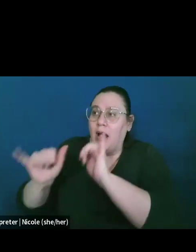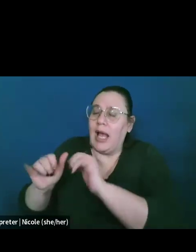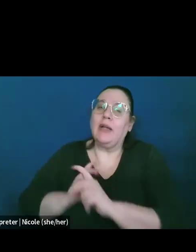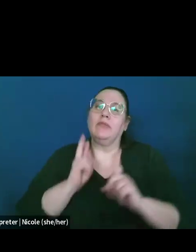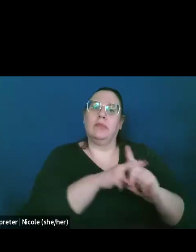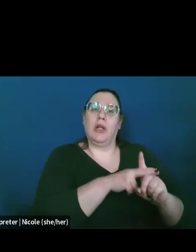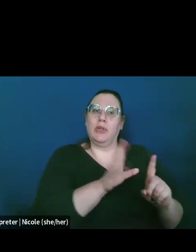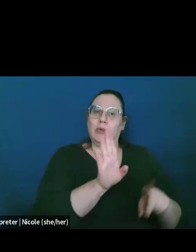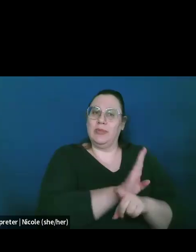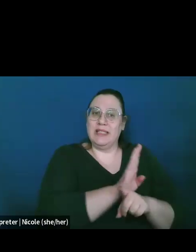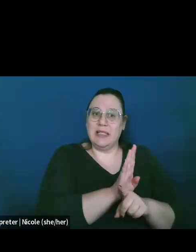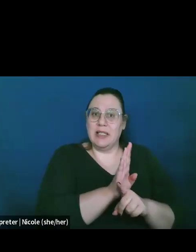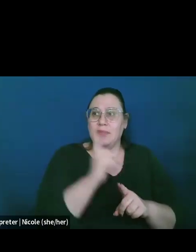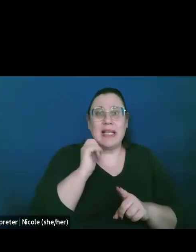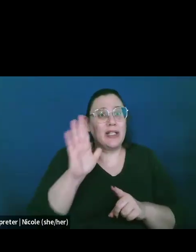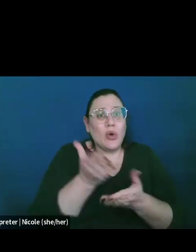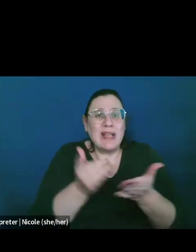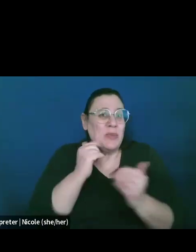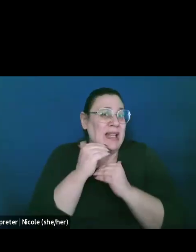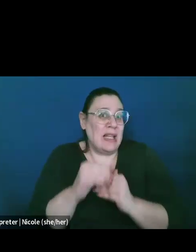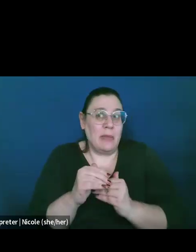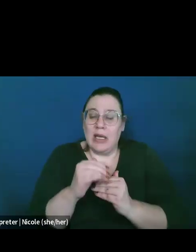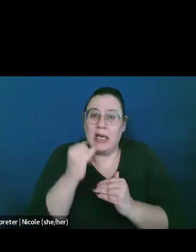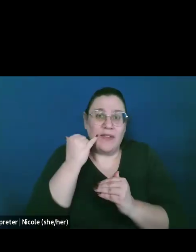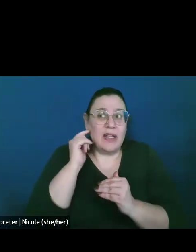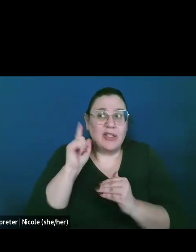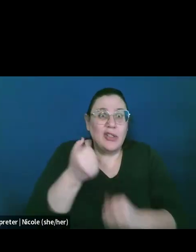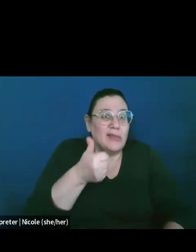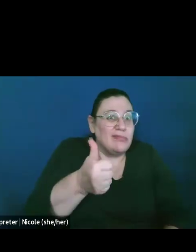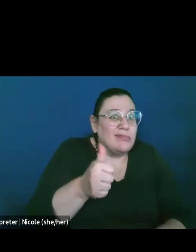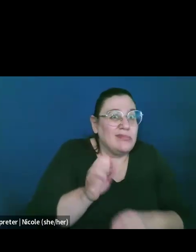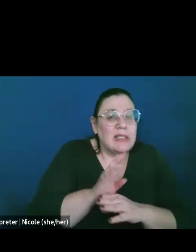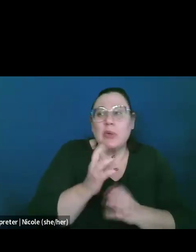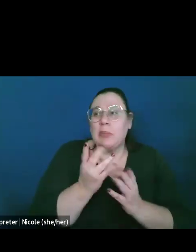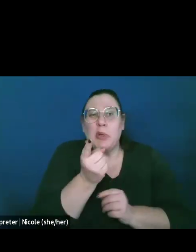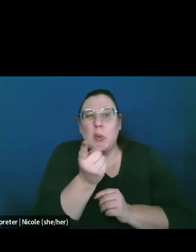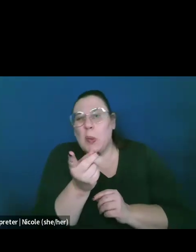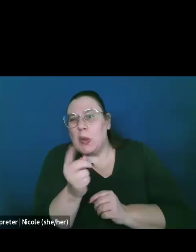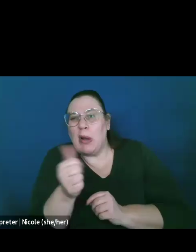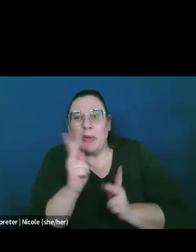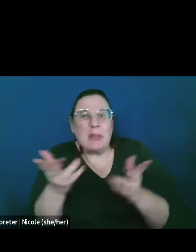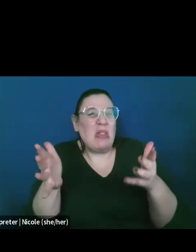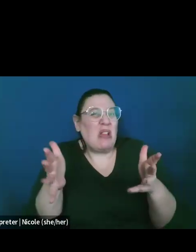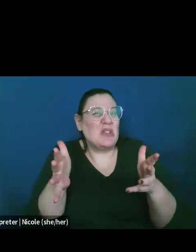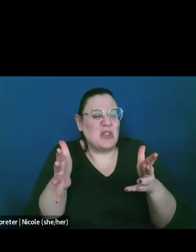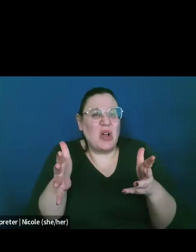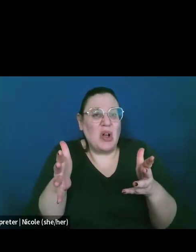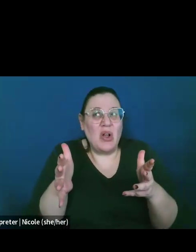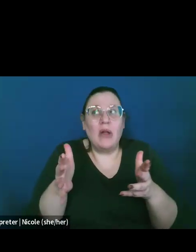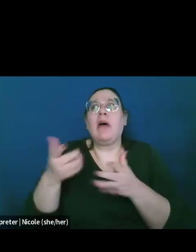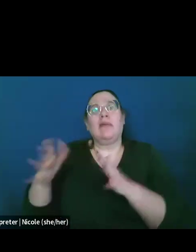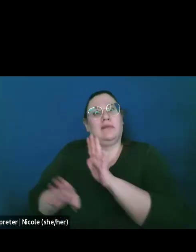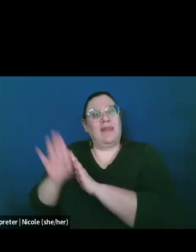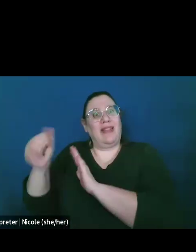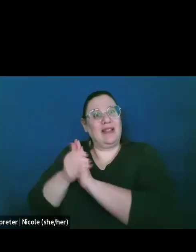when you start, especially when it's just you or you and a couple of people. And that's something where you have actually already learned that skill.